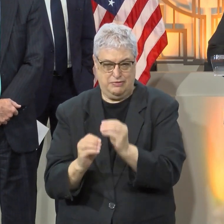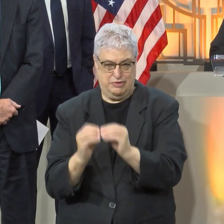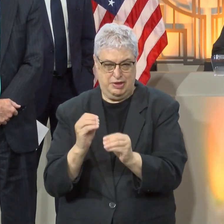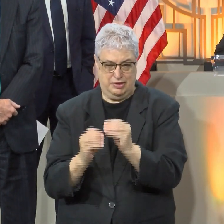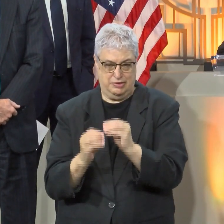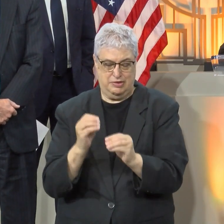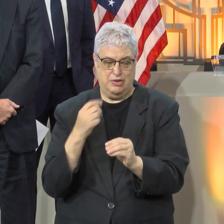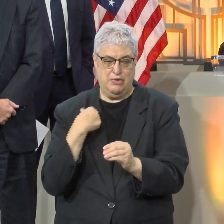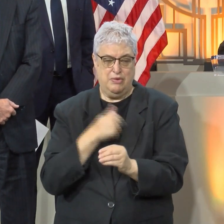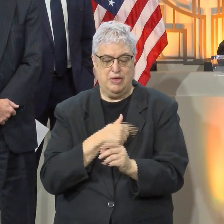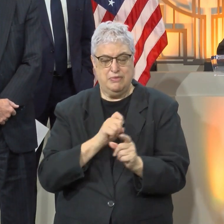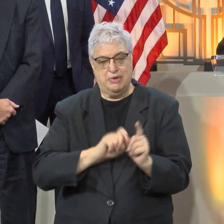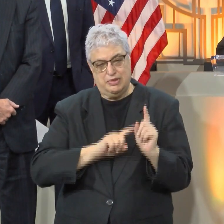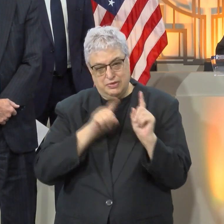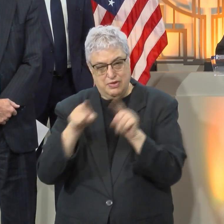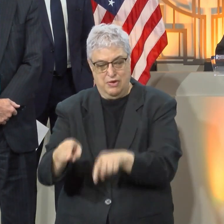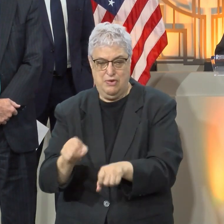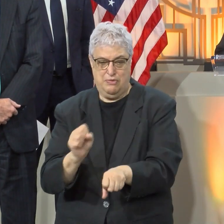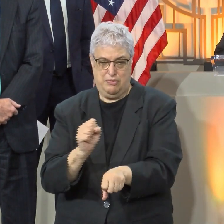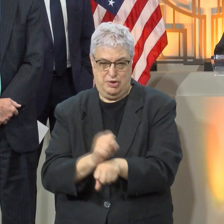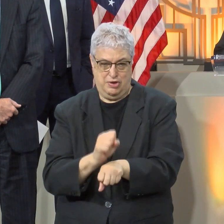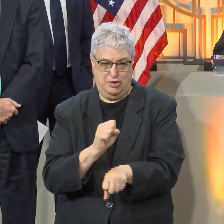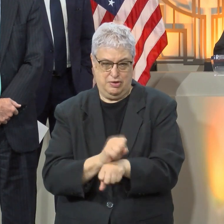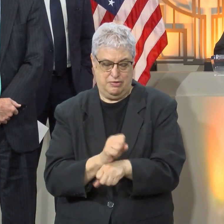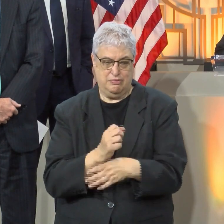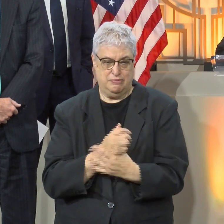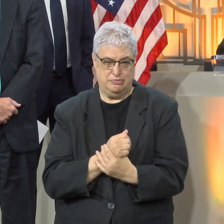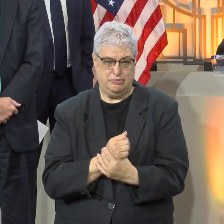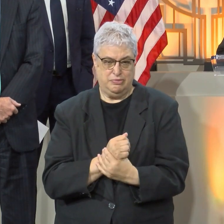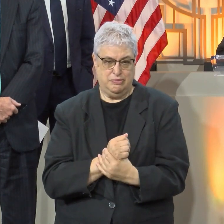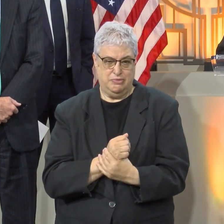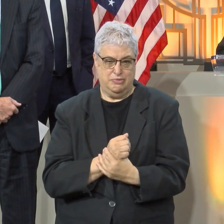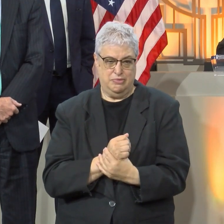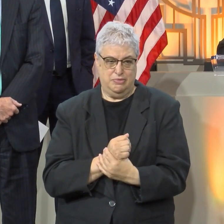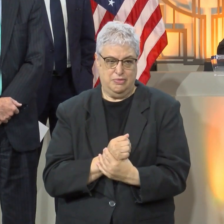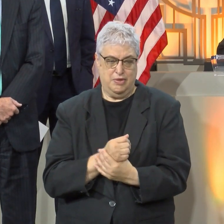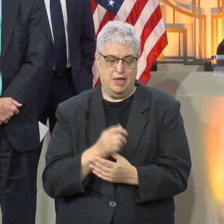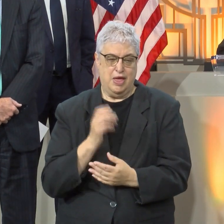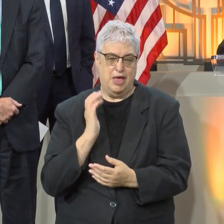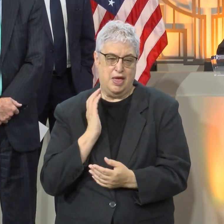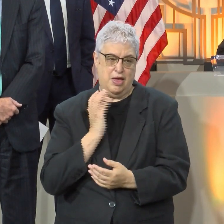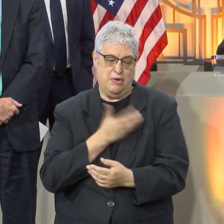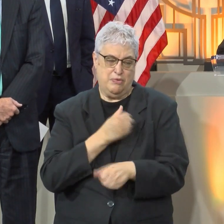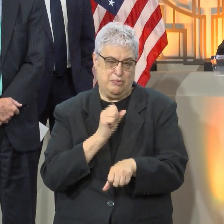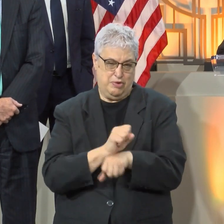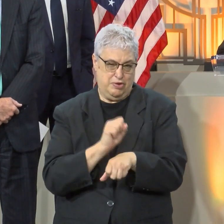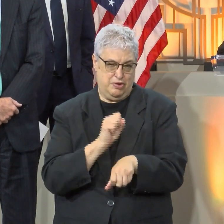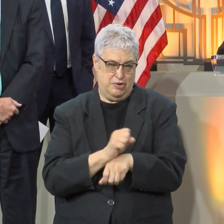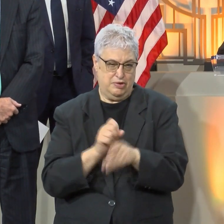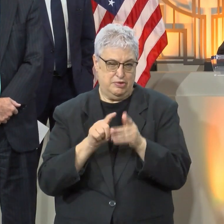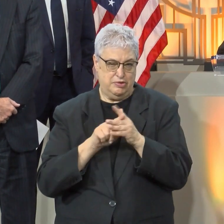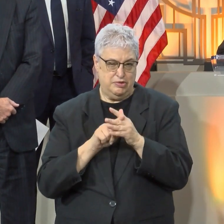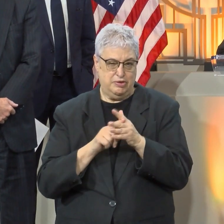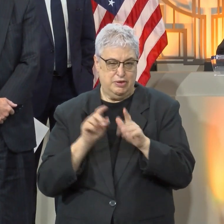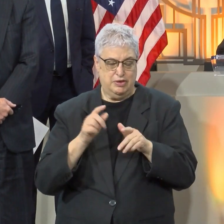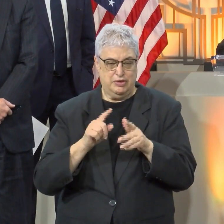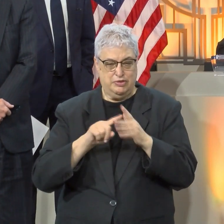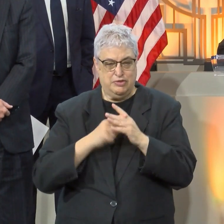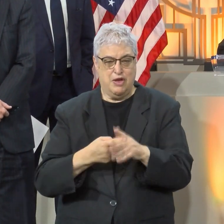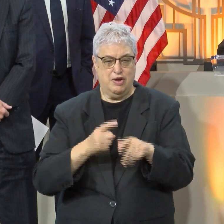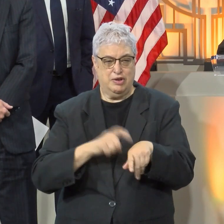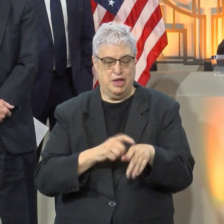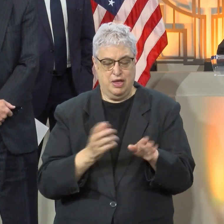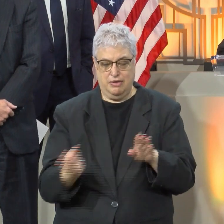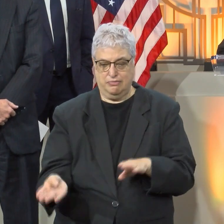since we must come in, we have done many things in our operations. We've staggered our reporting times. We